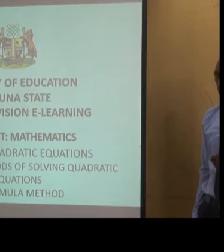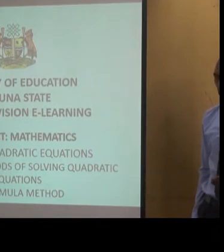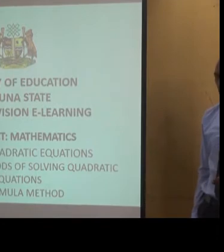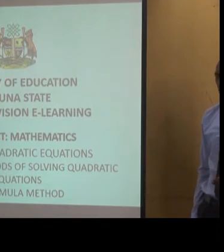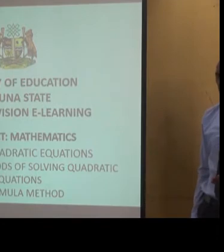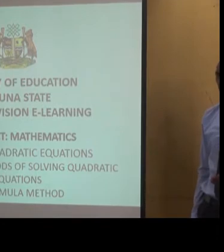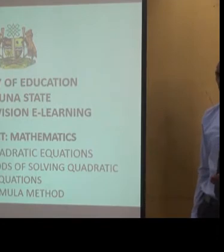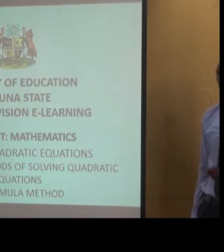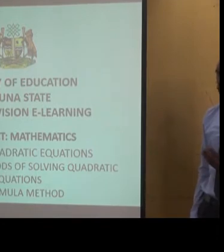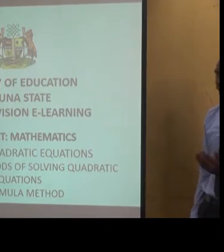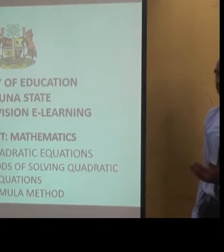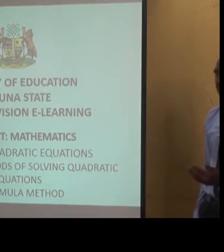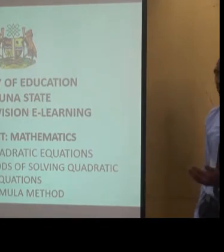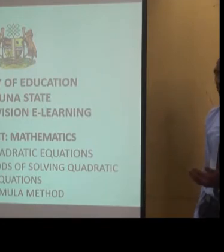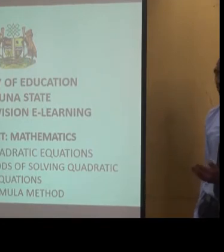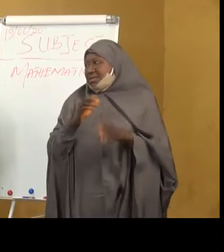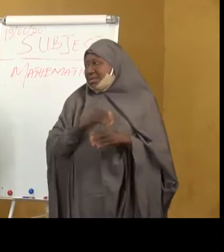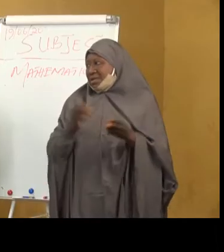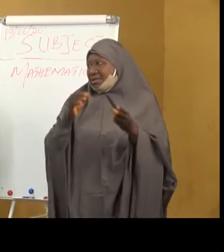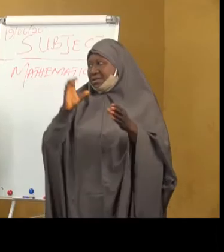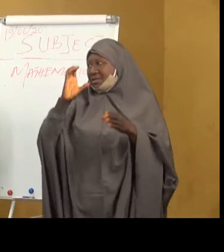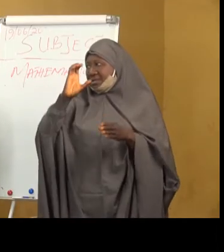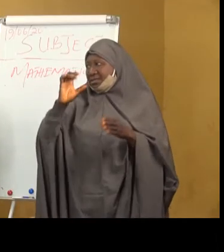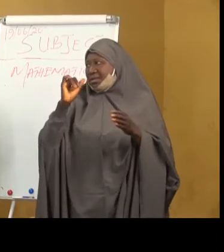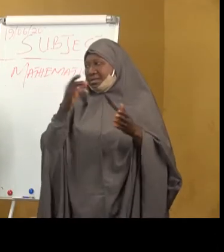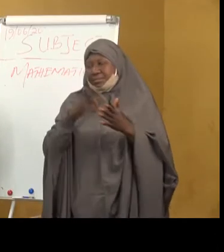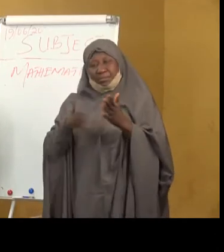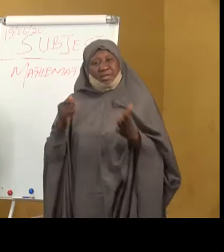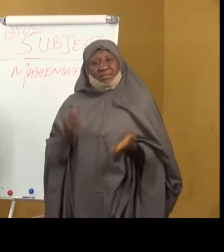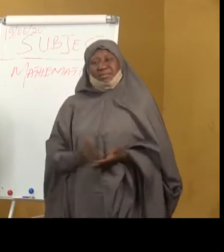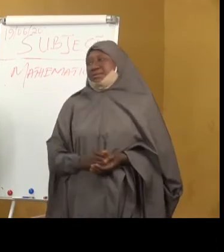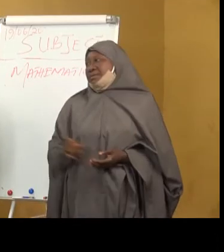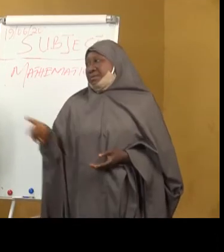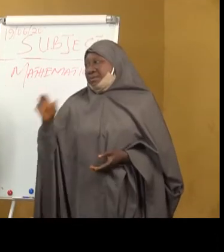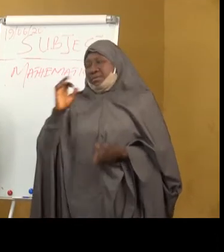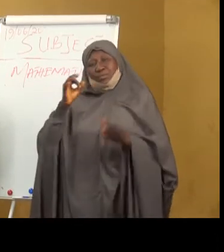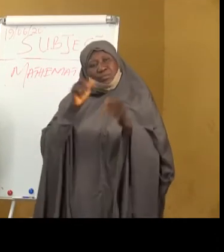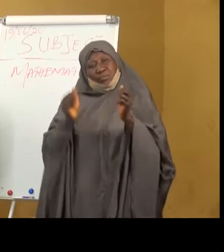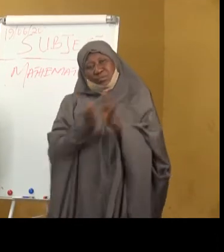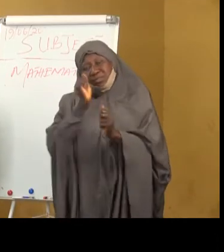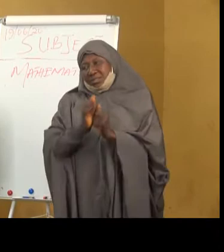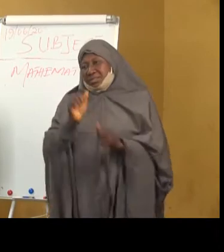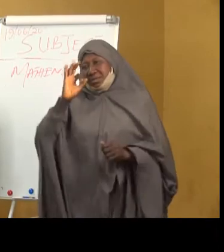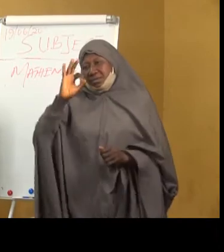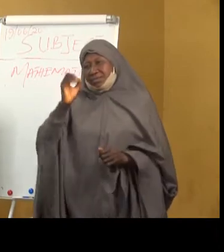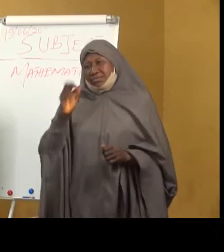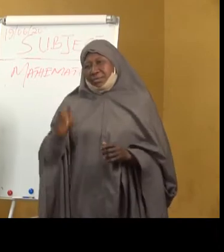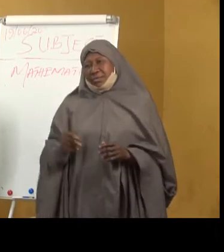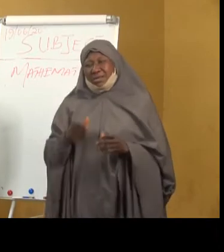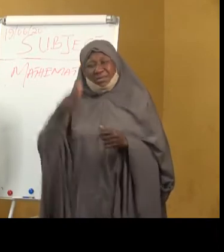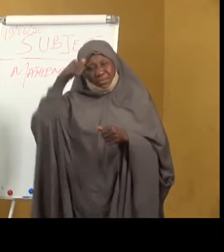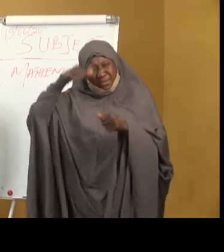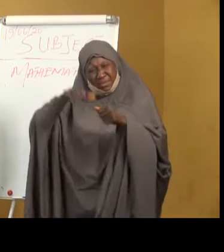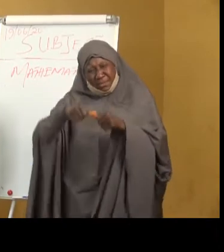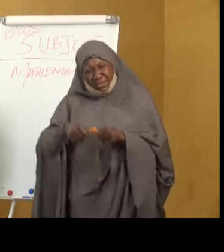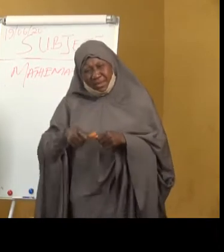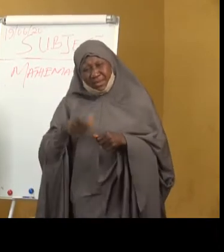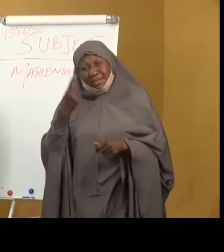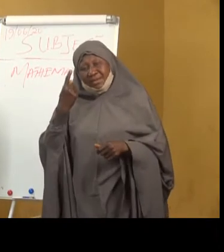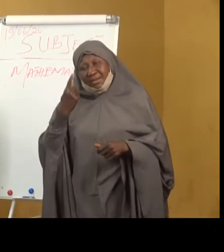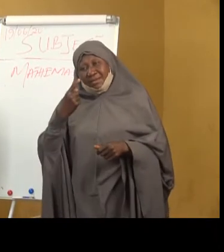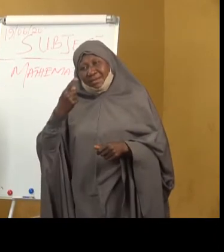quadratic equations. We are considering the C part, which is the formula method. Recall, in